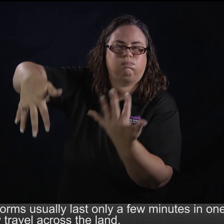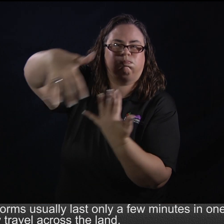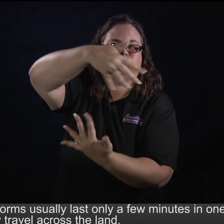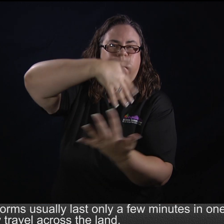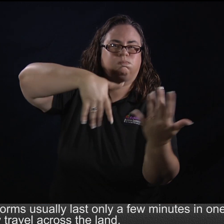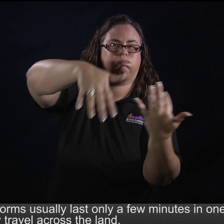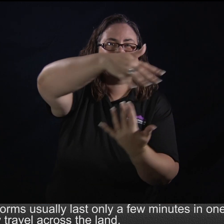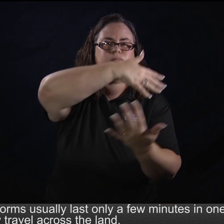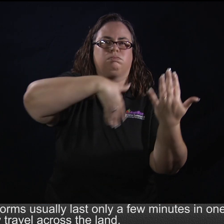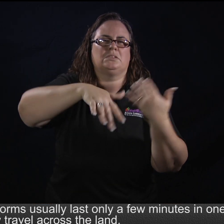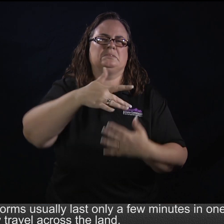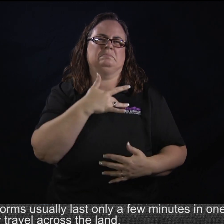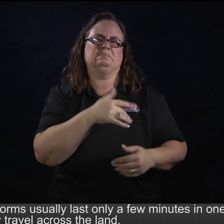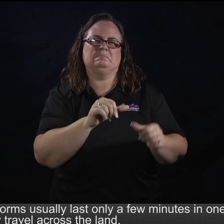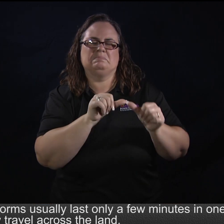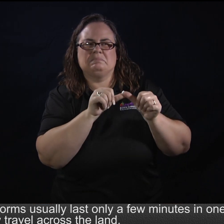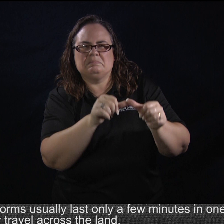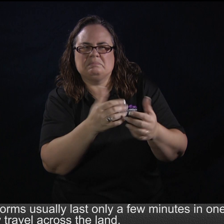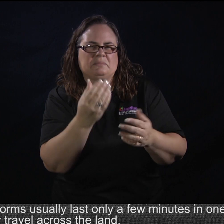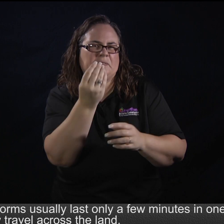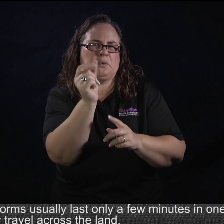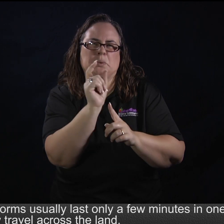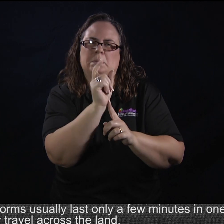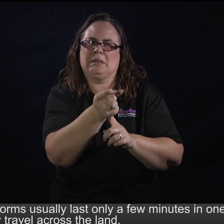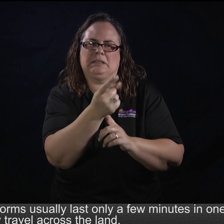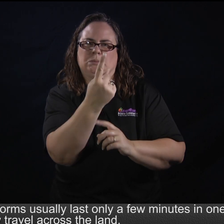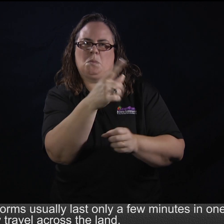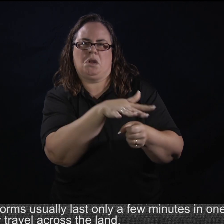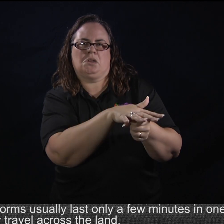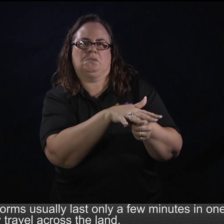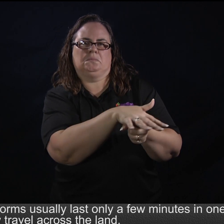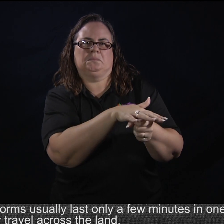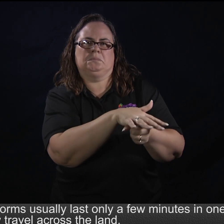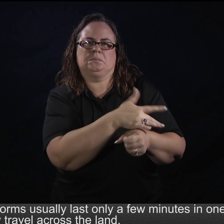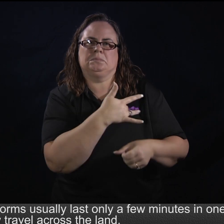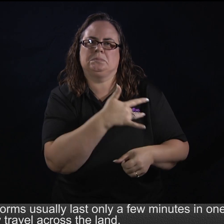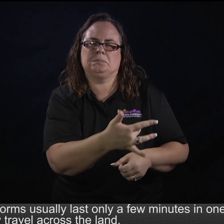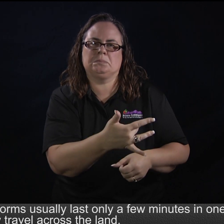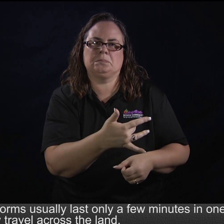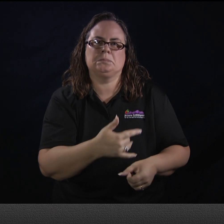Dust storms usually last only a few minutes in one area as they travel across the land.